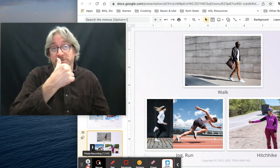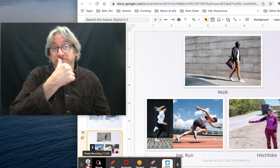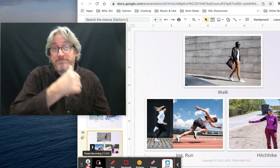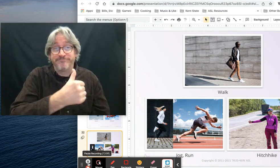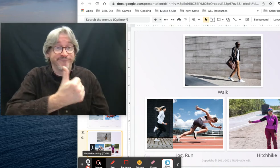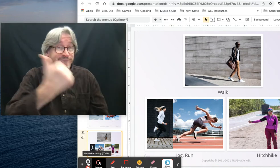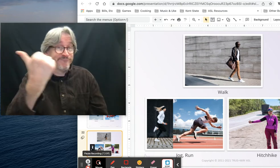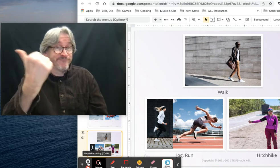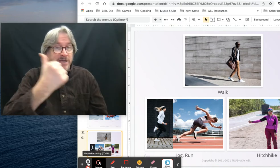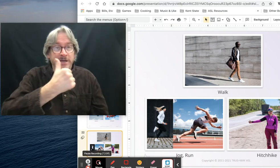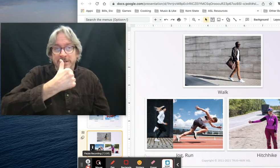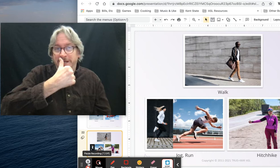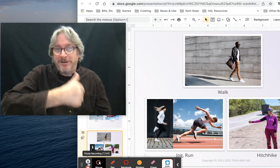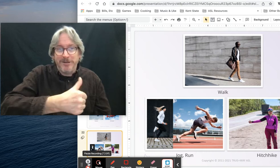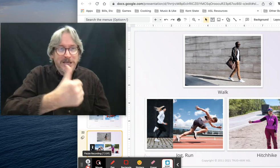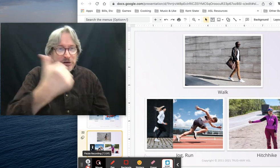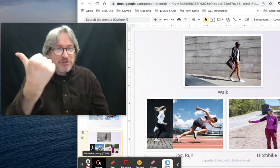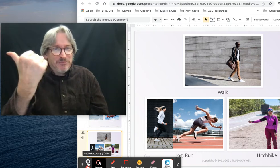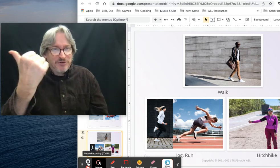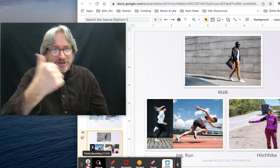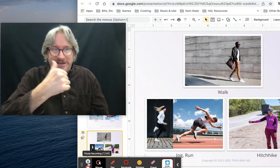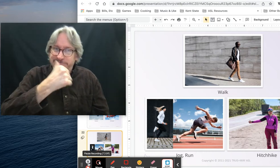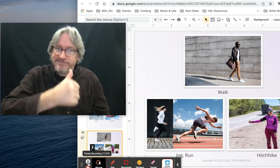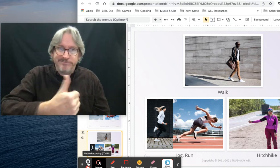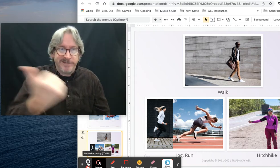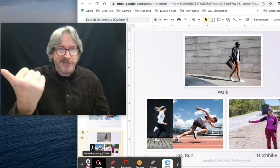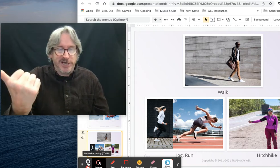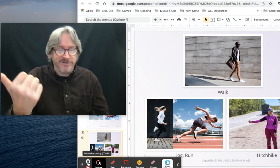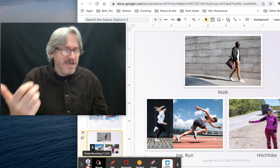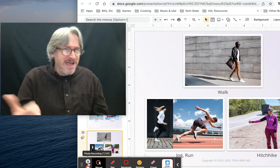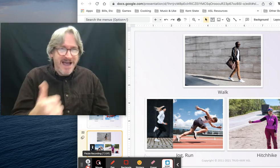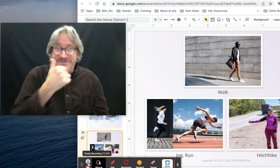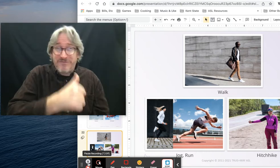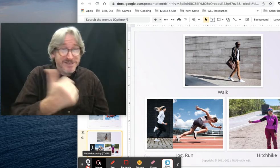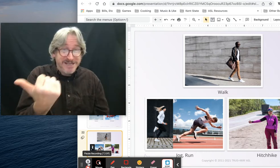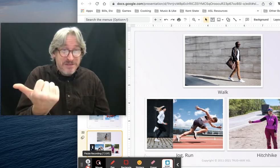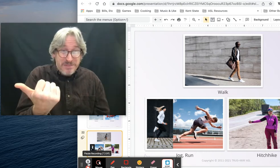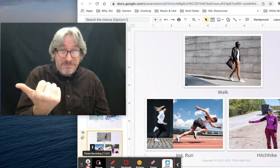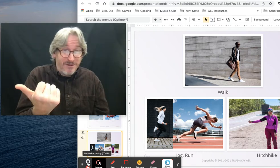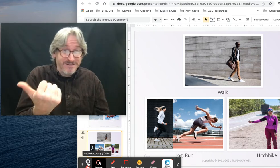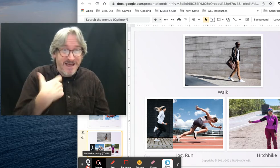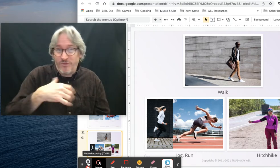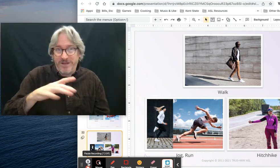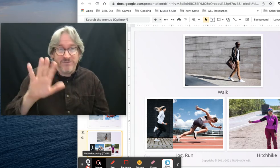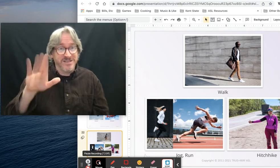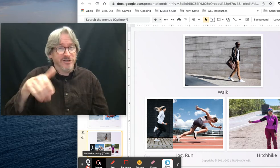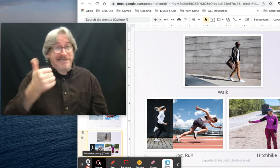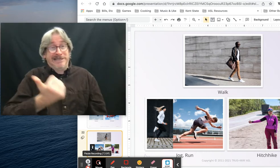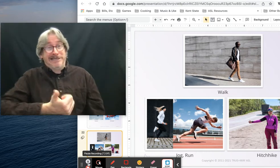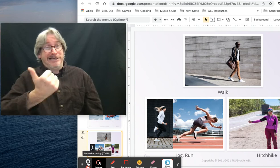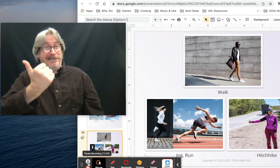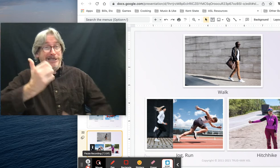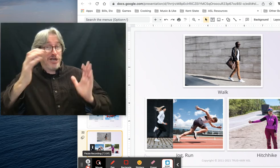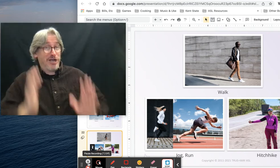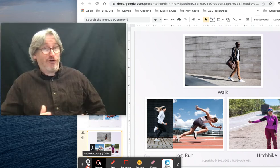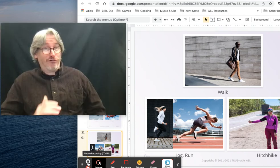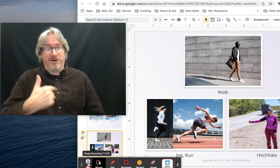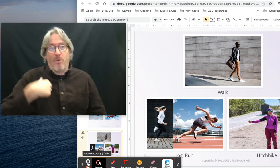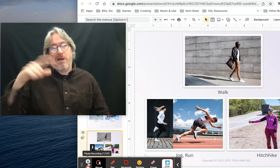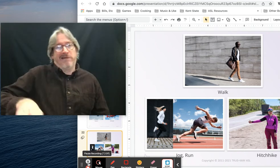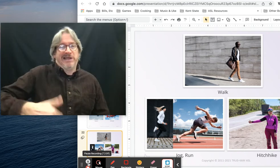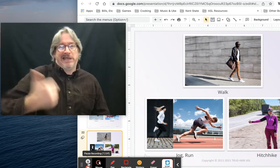actually doing like licking your thumb for good luck. Hitchhike. I've never seen the thumb part. I've only ever seen